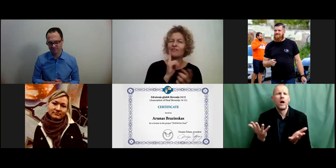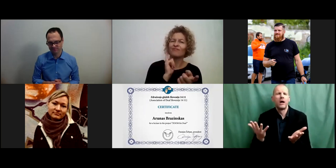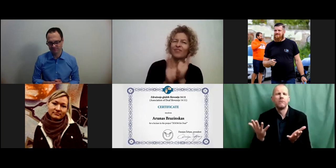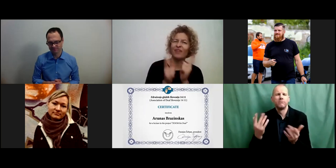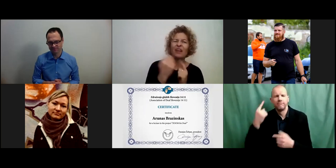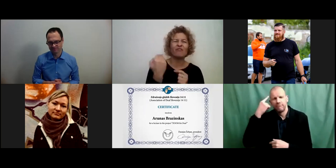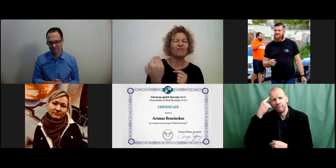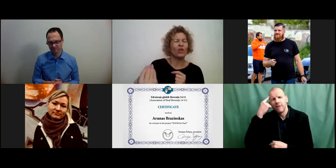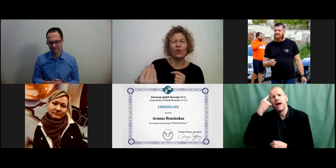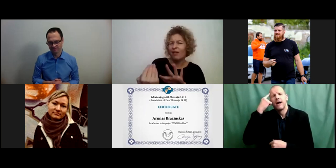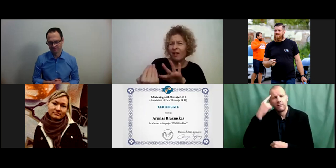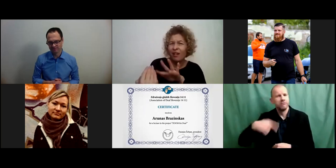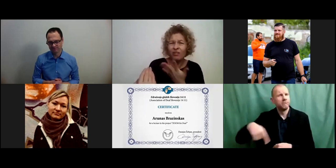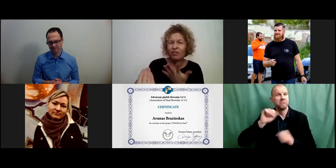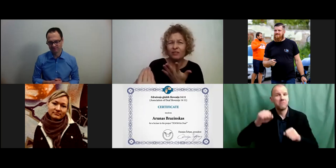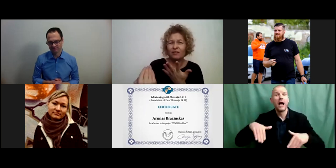that the